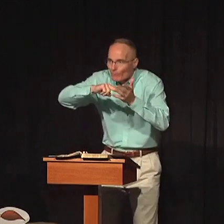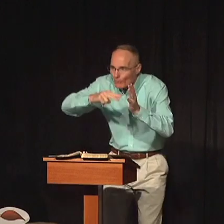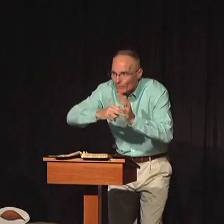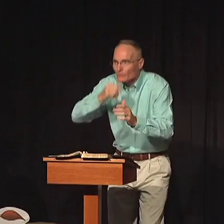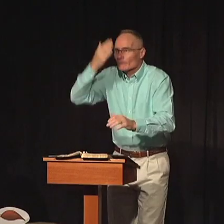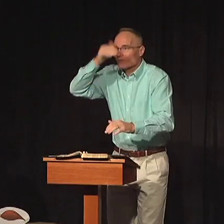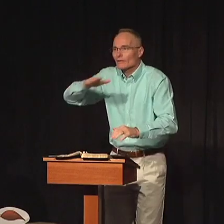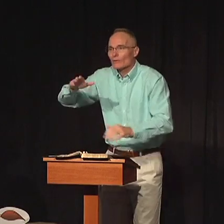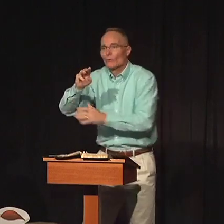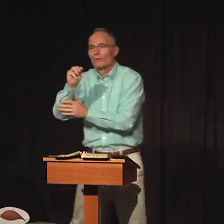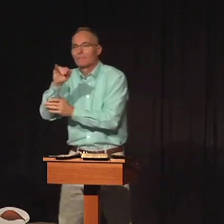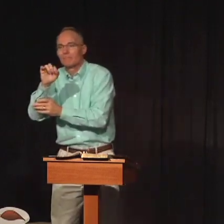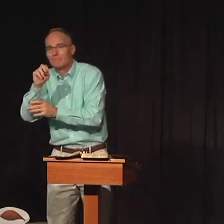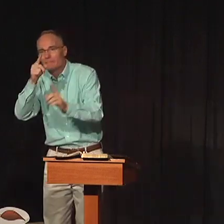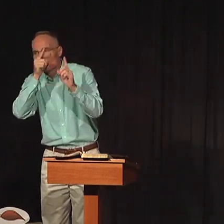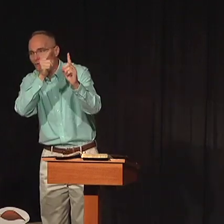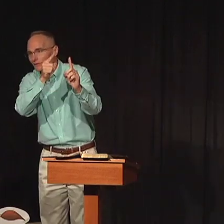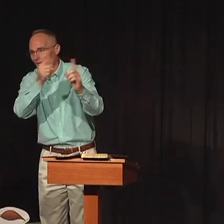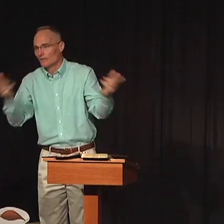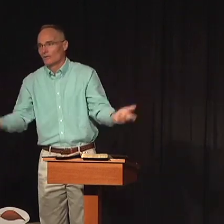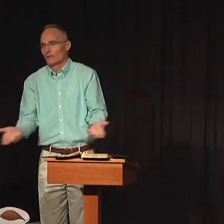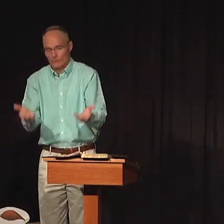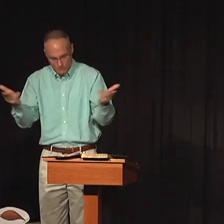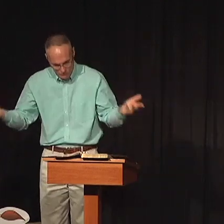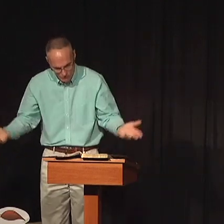to. Don't forget your purpose, your mission here.